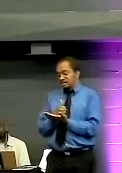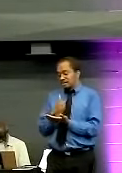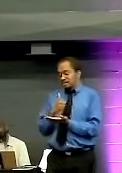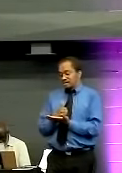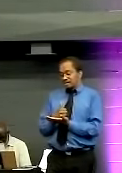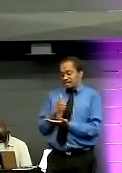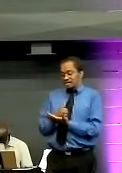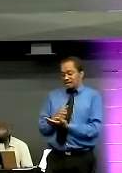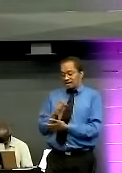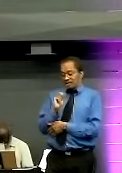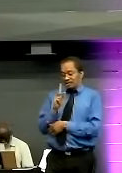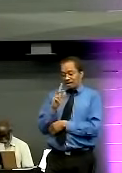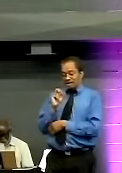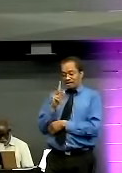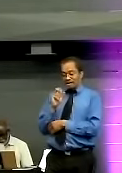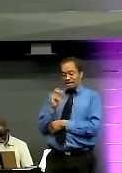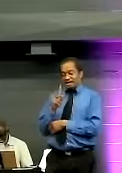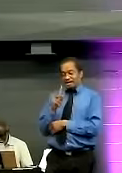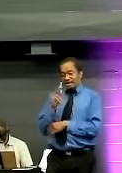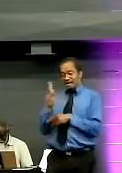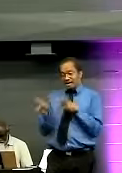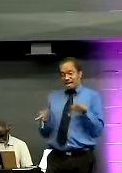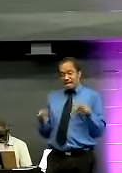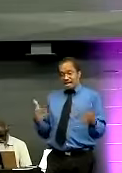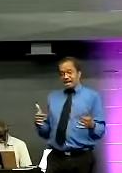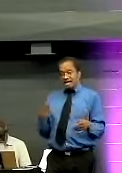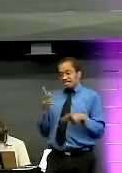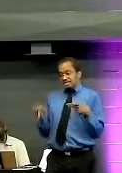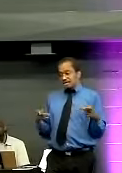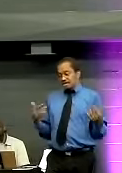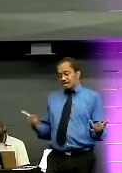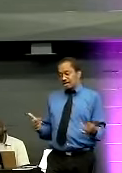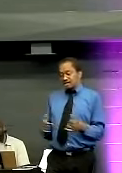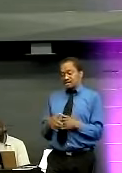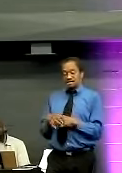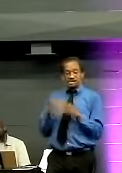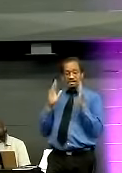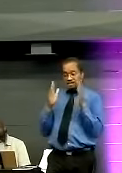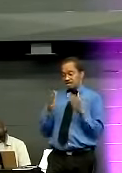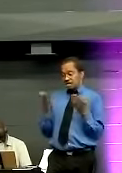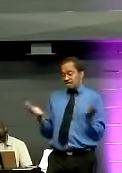Amen. All right, all right. Now those in the cyber sanctuary, listen. If you are